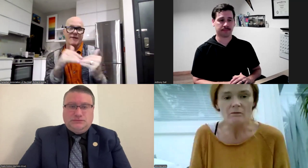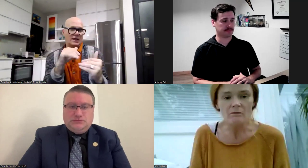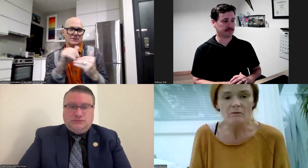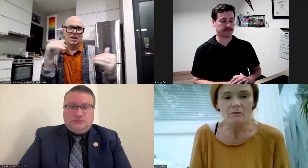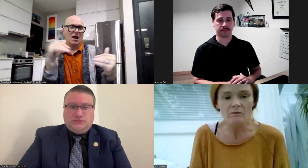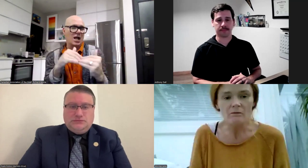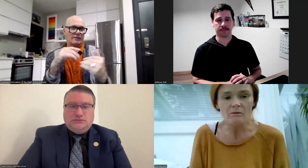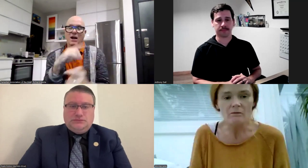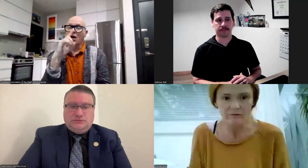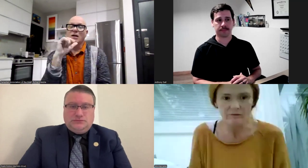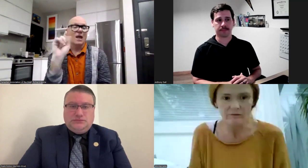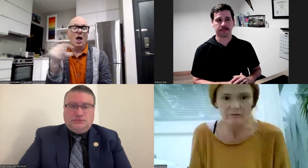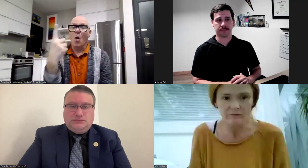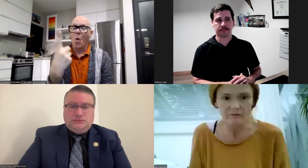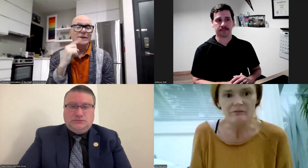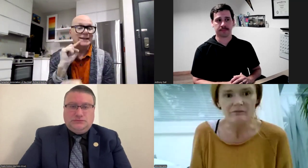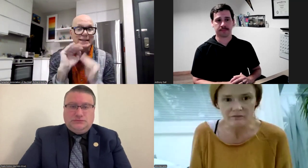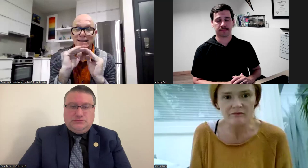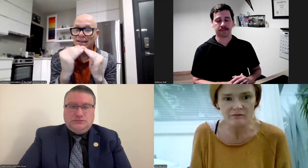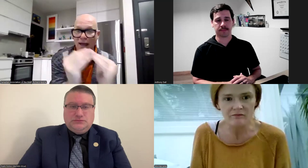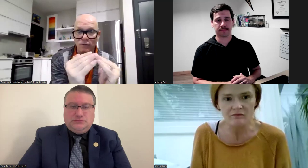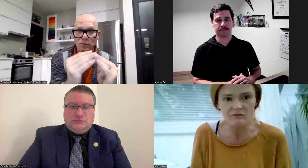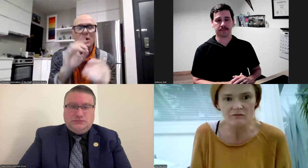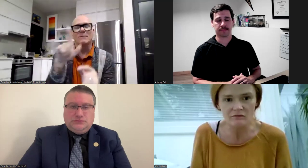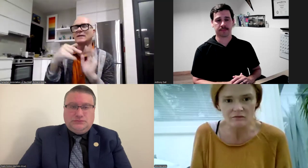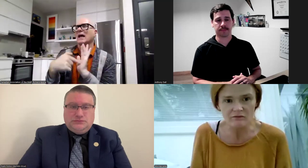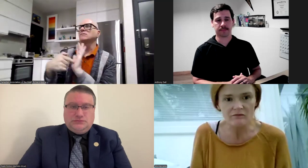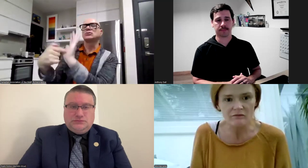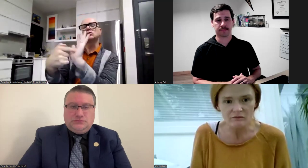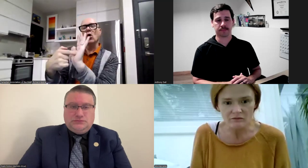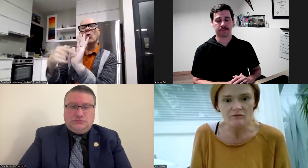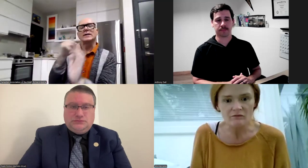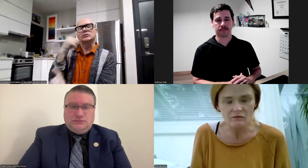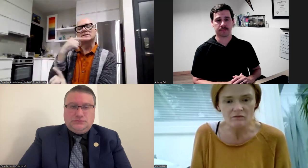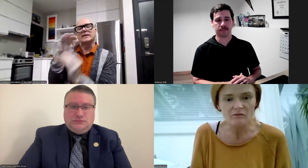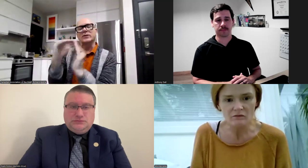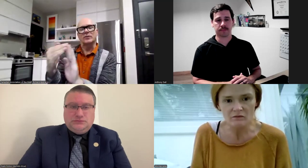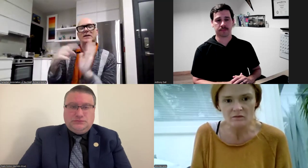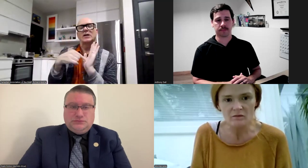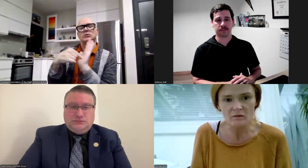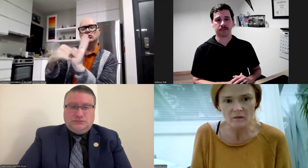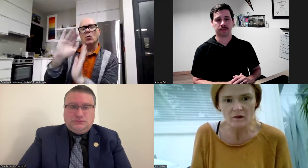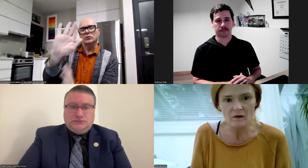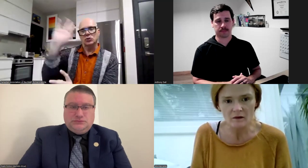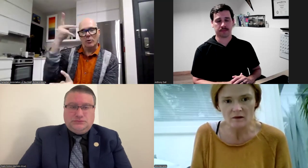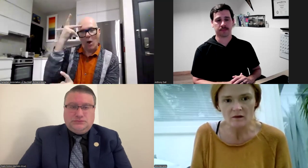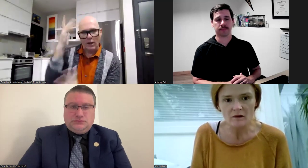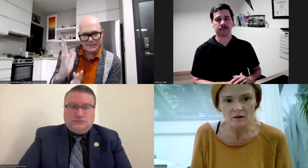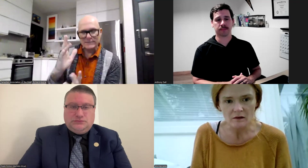news outlets, etc. Talk about the inequity of what is happening in the community and access for your child.